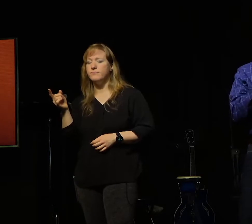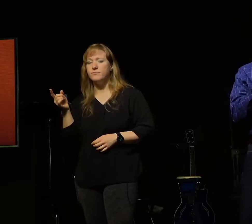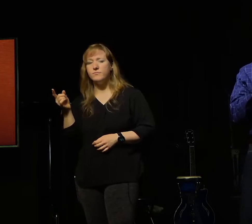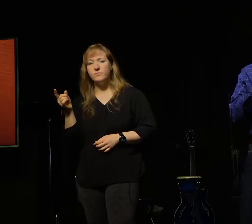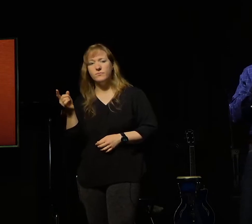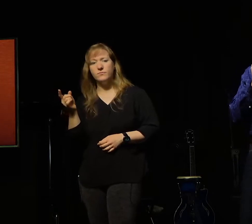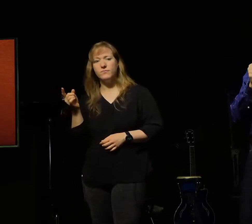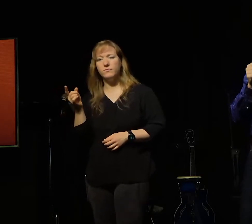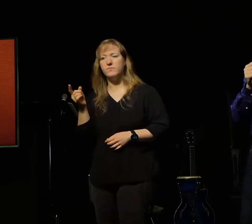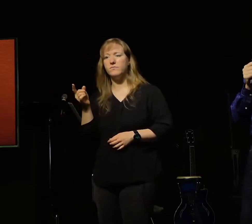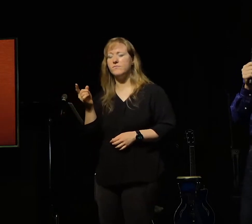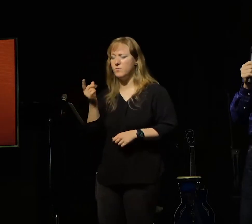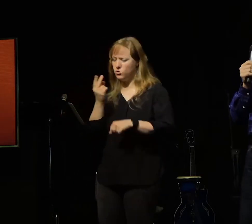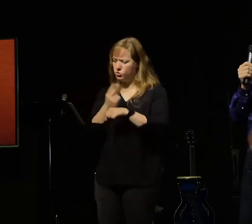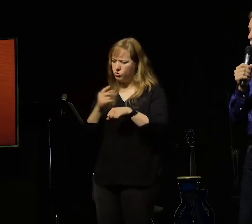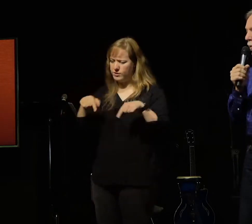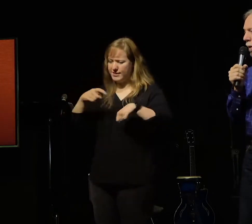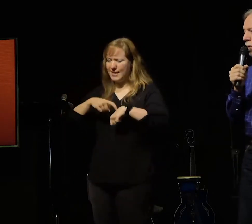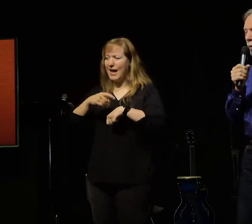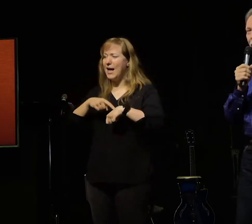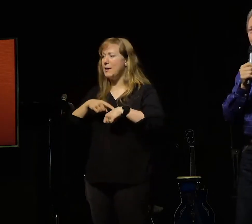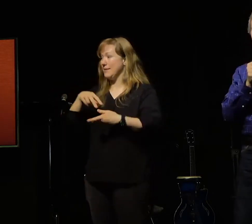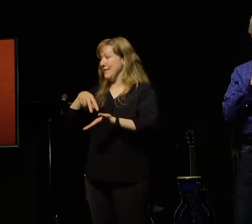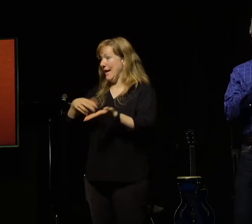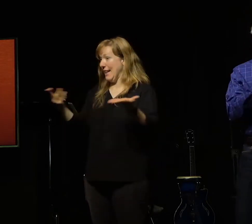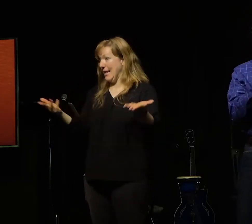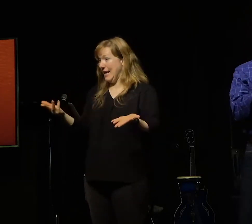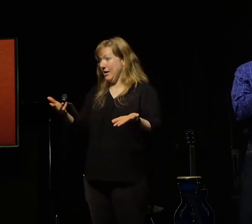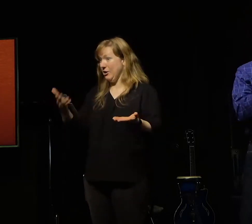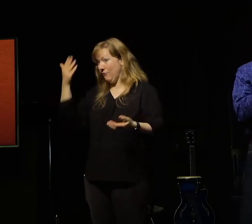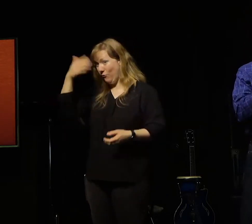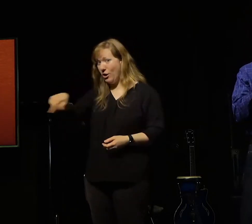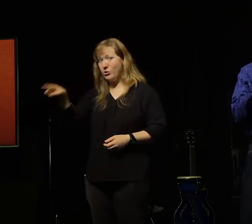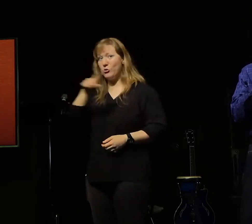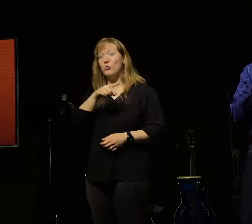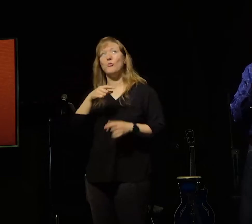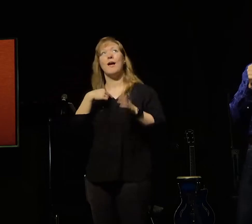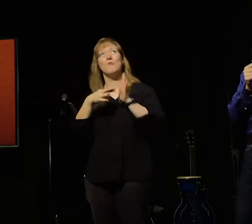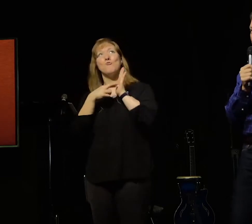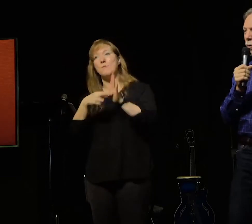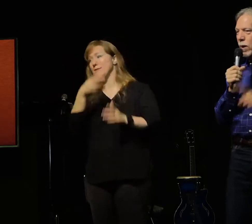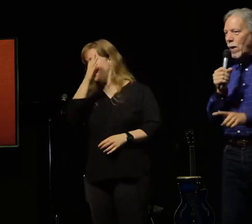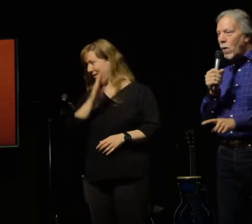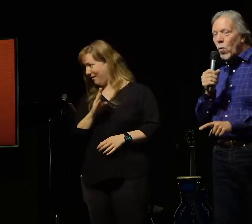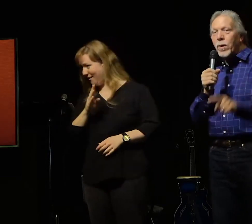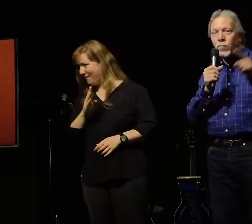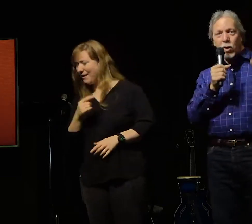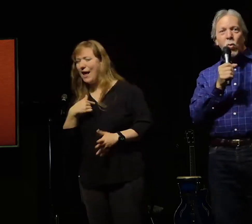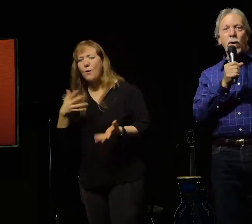used his time standing before you as God's representative to tell